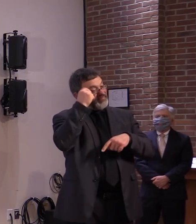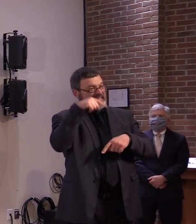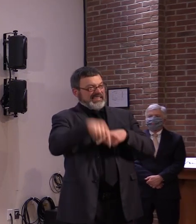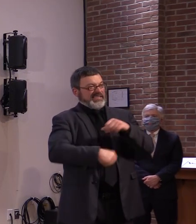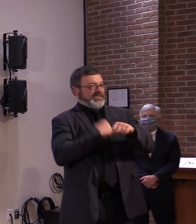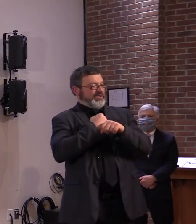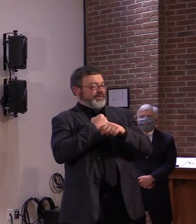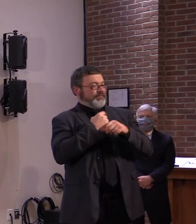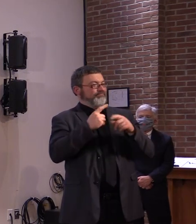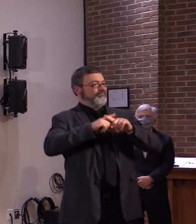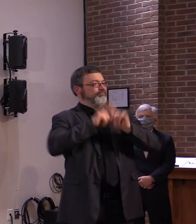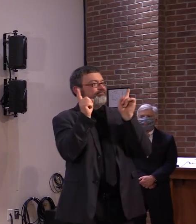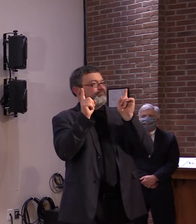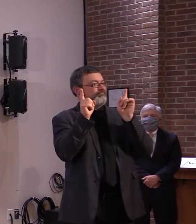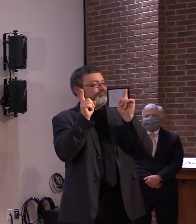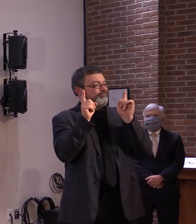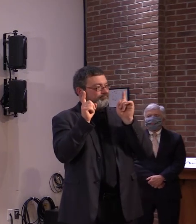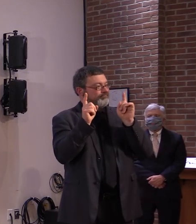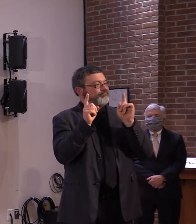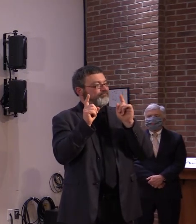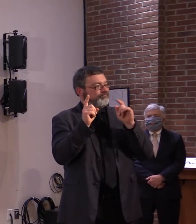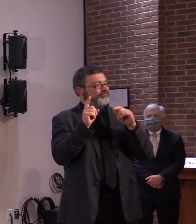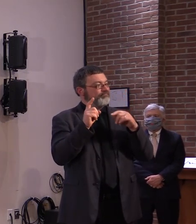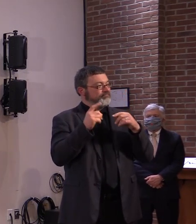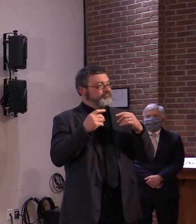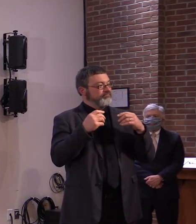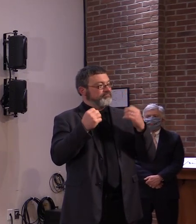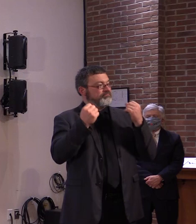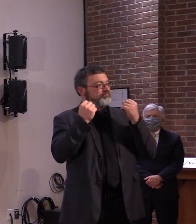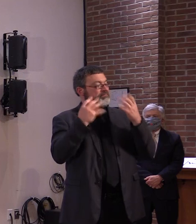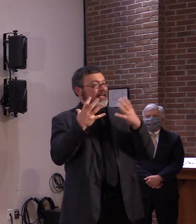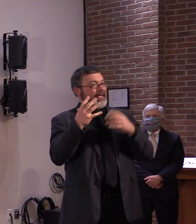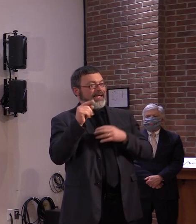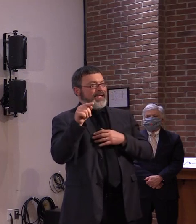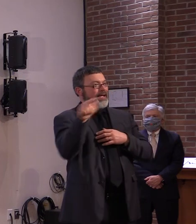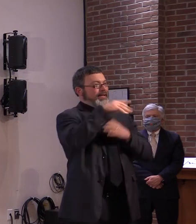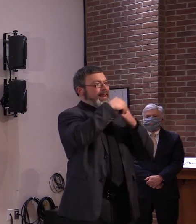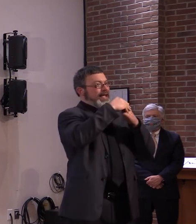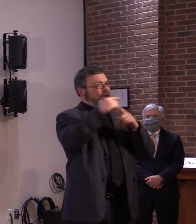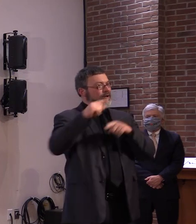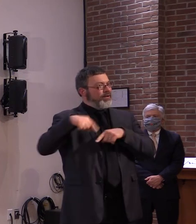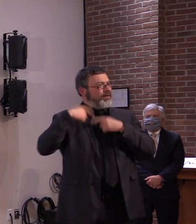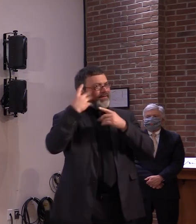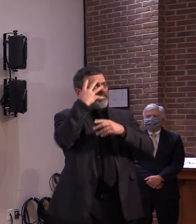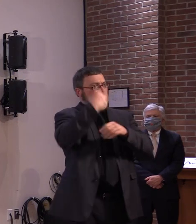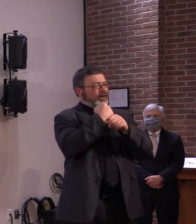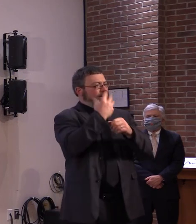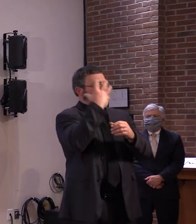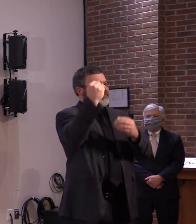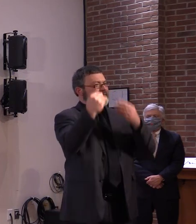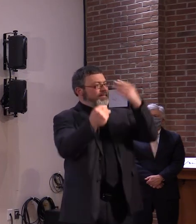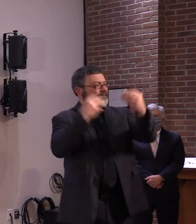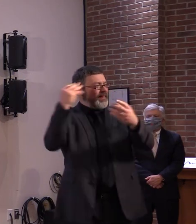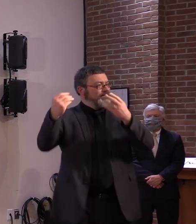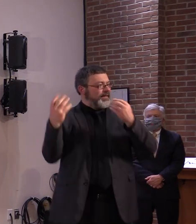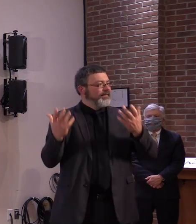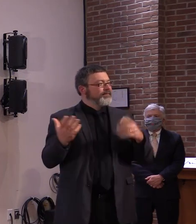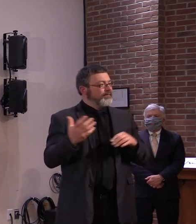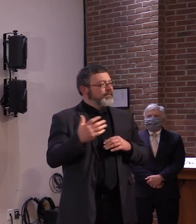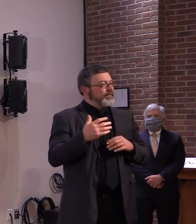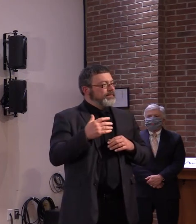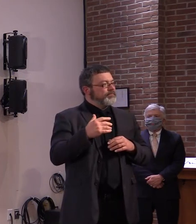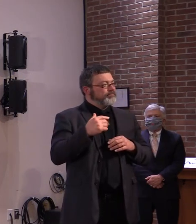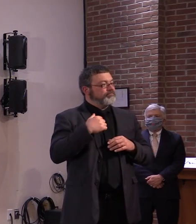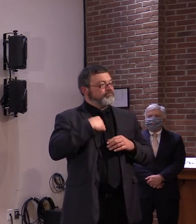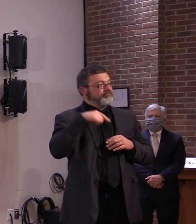leadership that may not be returning. Now, I will say I'm not sure about, I know that the speaker has requested a recount,